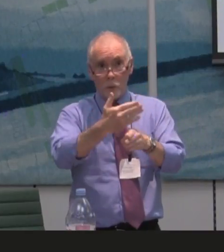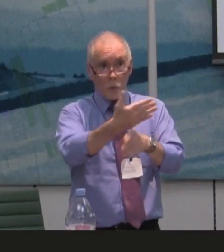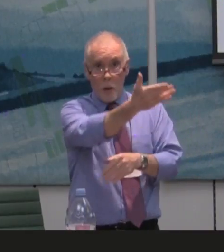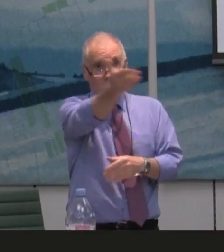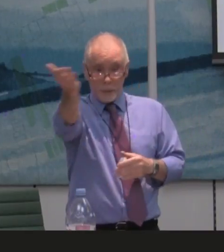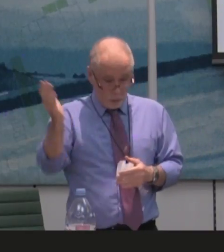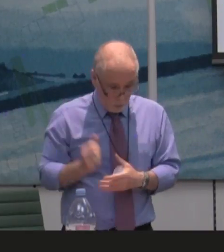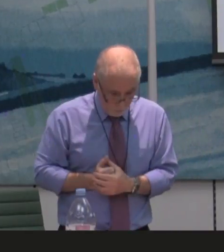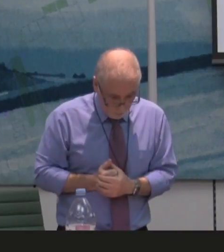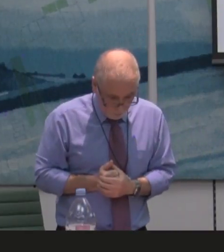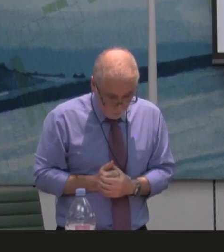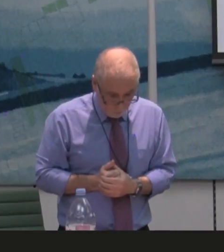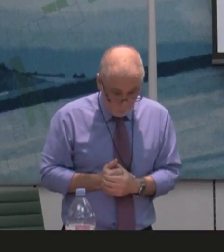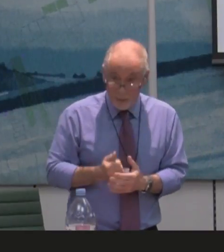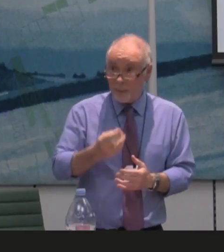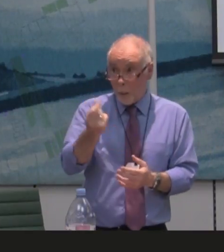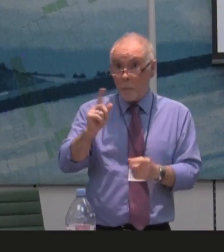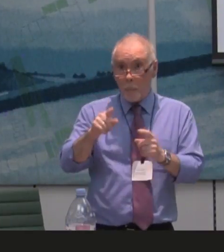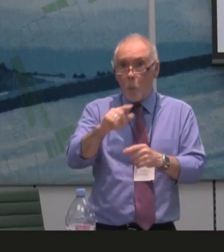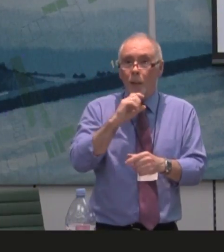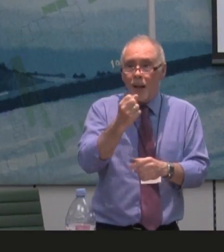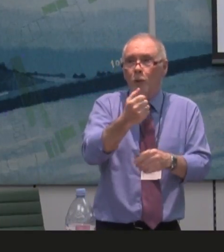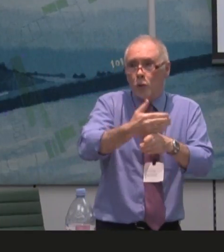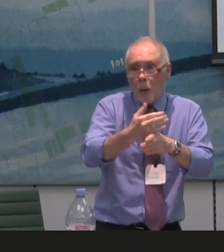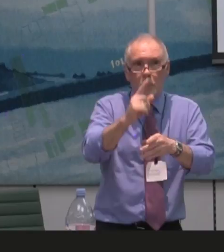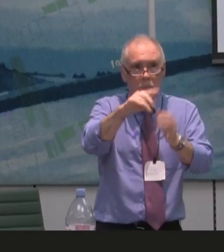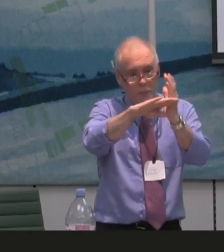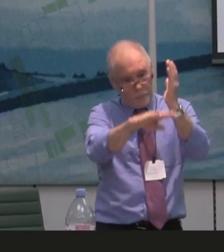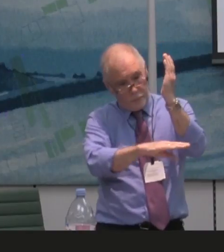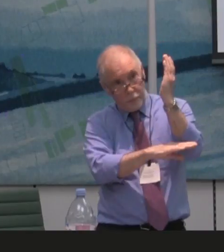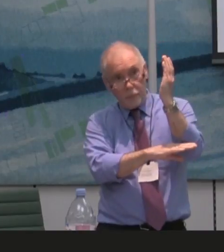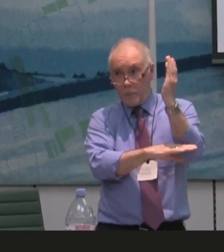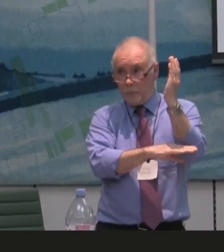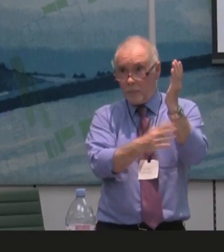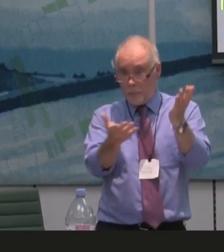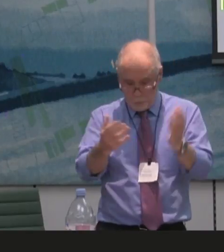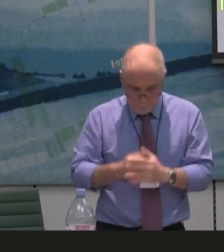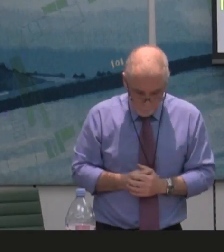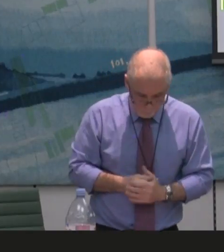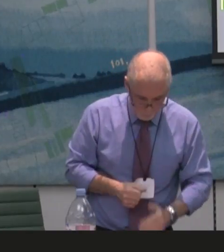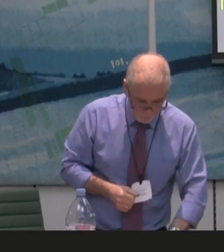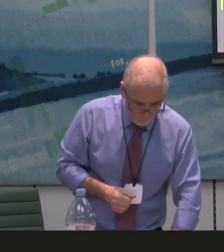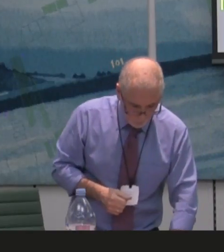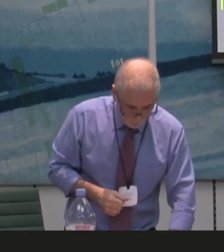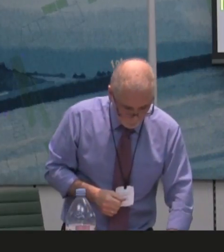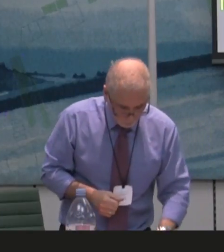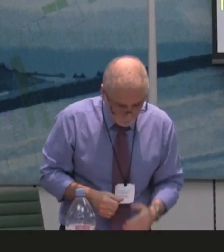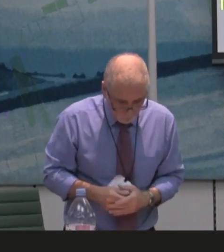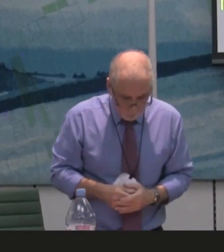And some of these young deaf people are leaving education with no hope for their future, with only a hope of